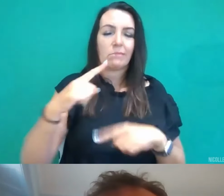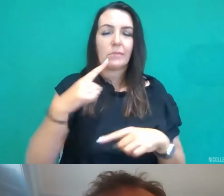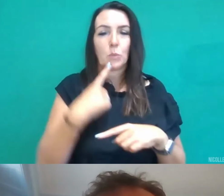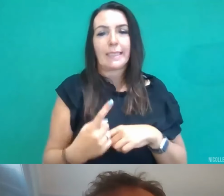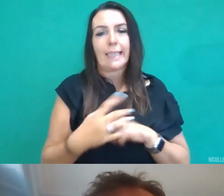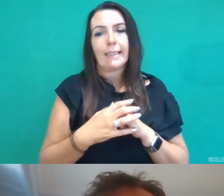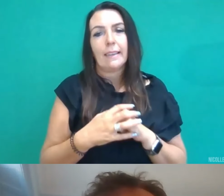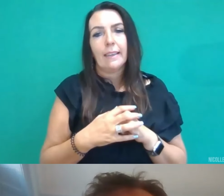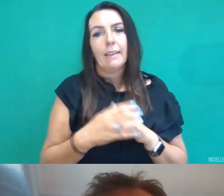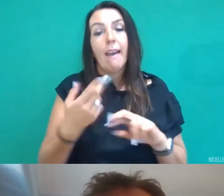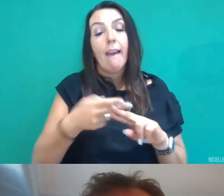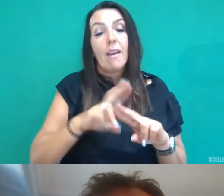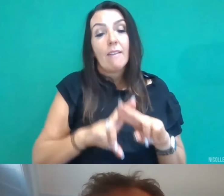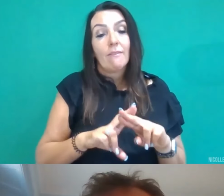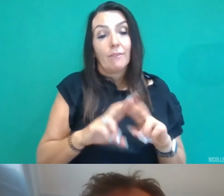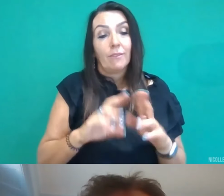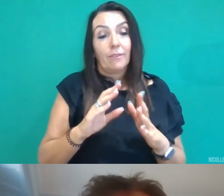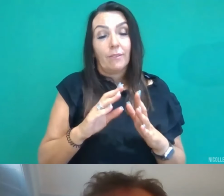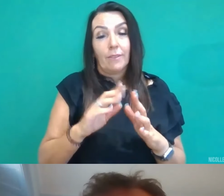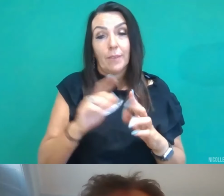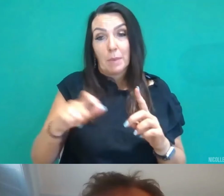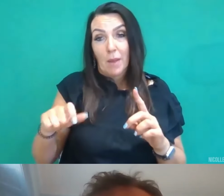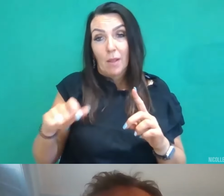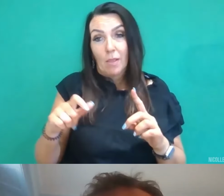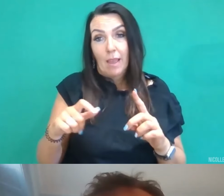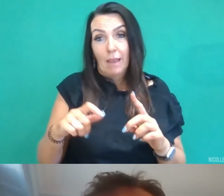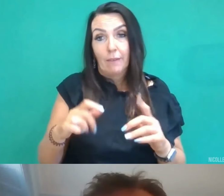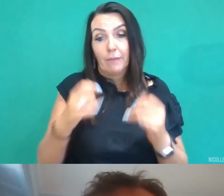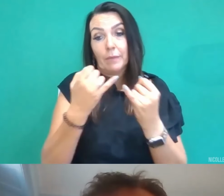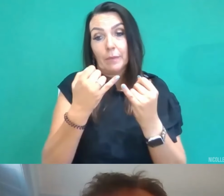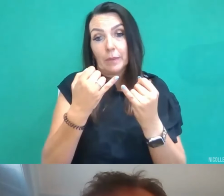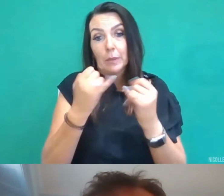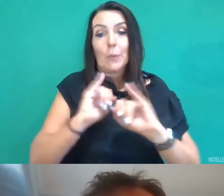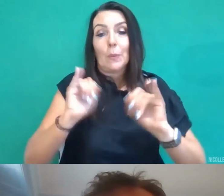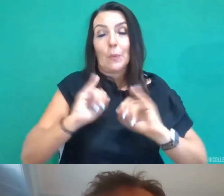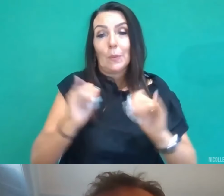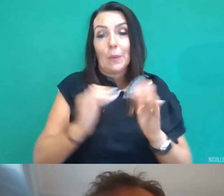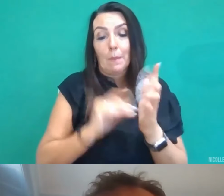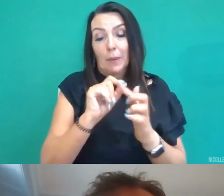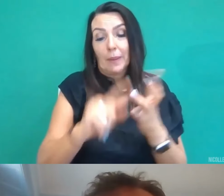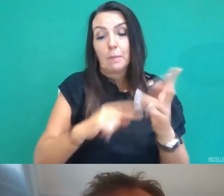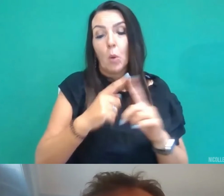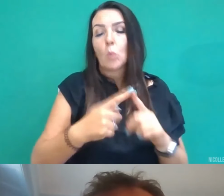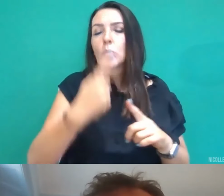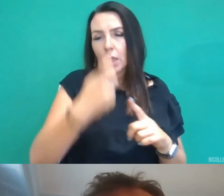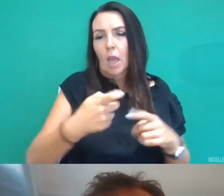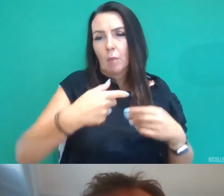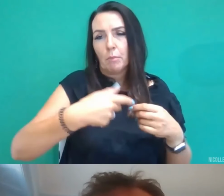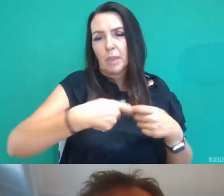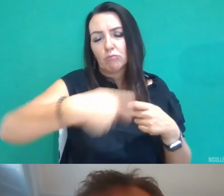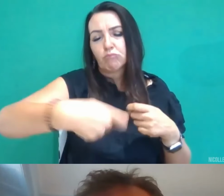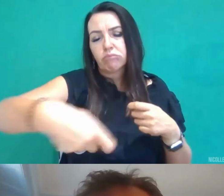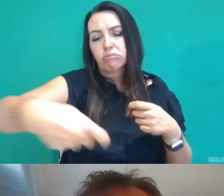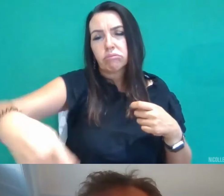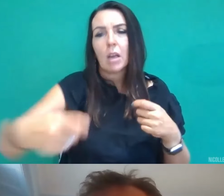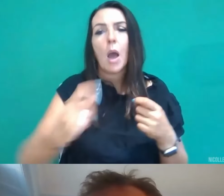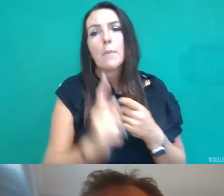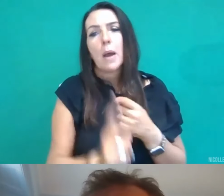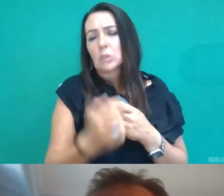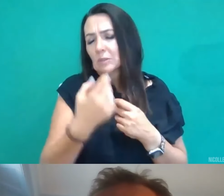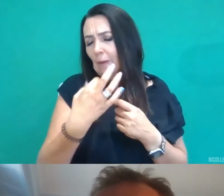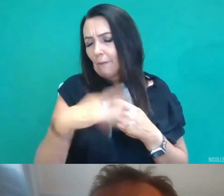very a more severe case of monkeypox, it can take longer. There's no getting away from that, but that is a small proportion